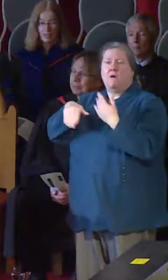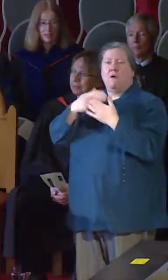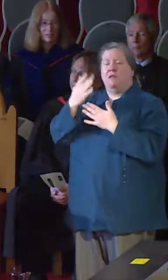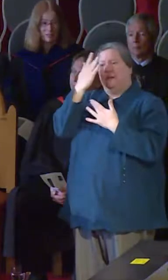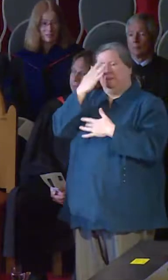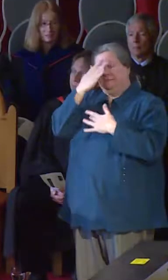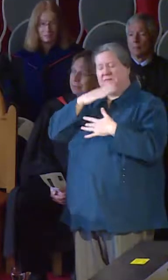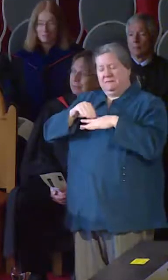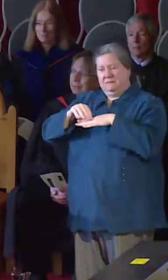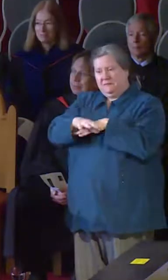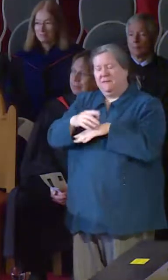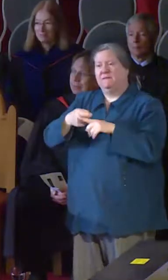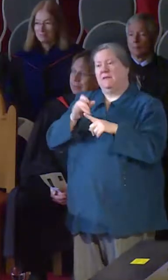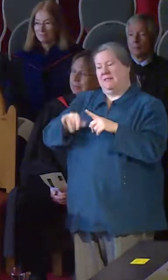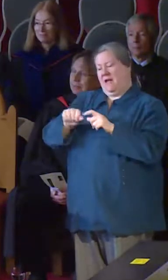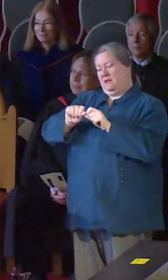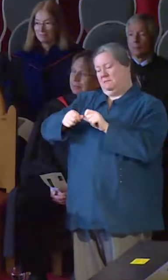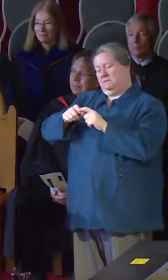this bacterium.